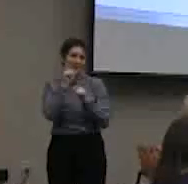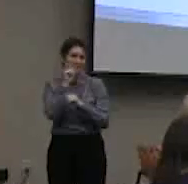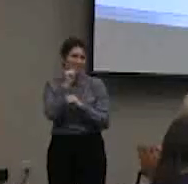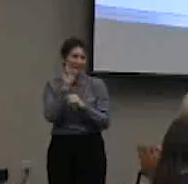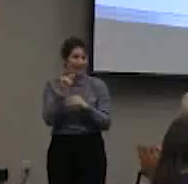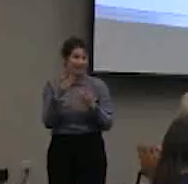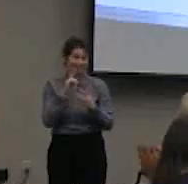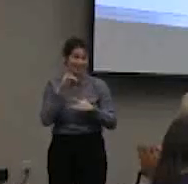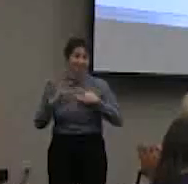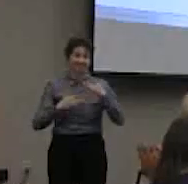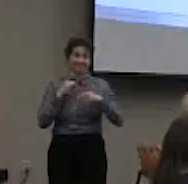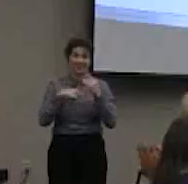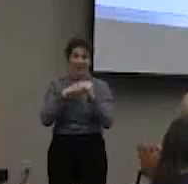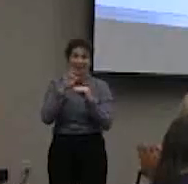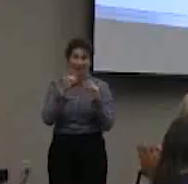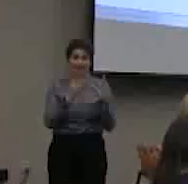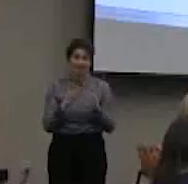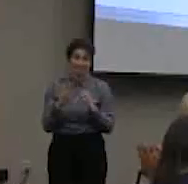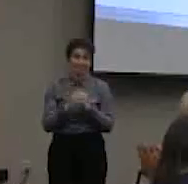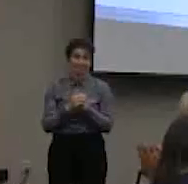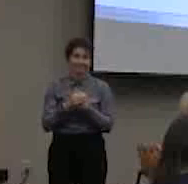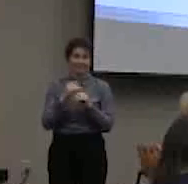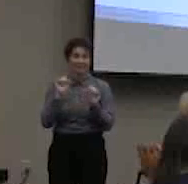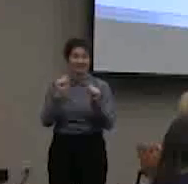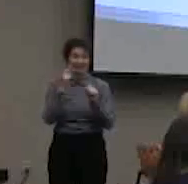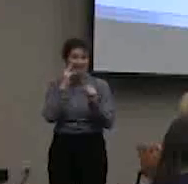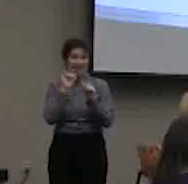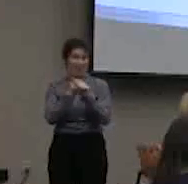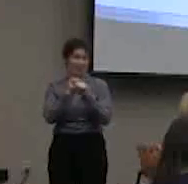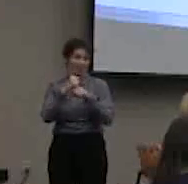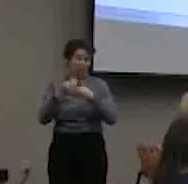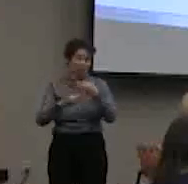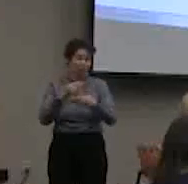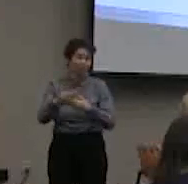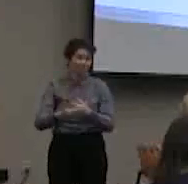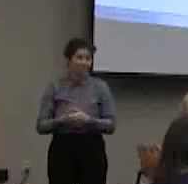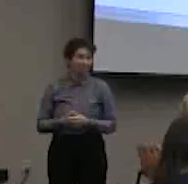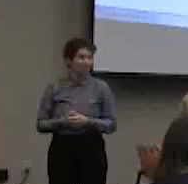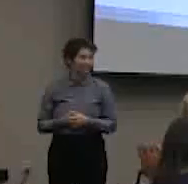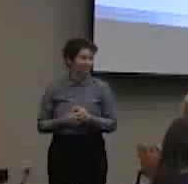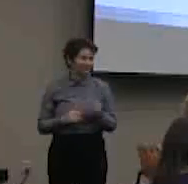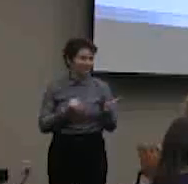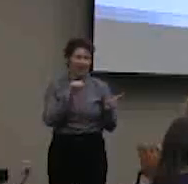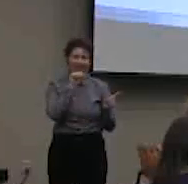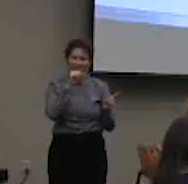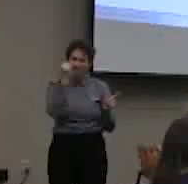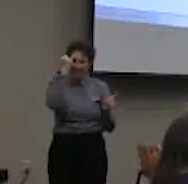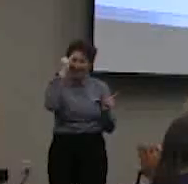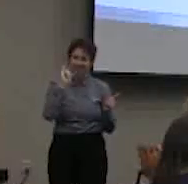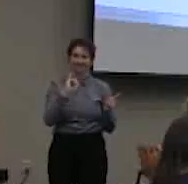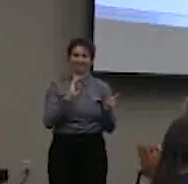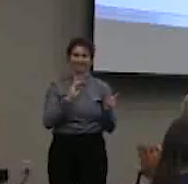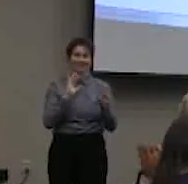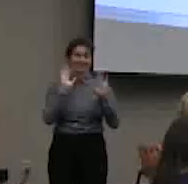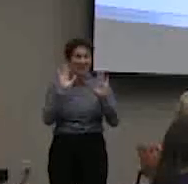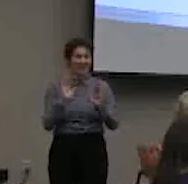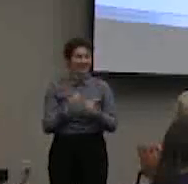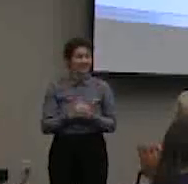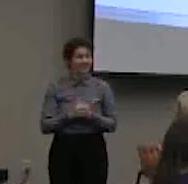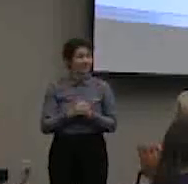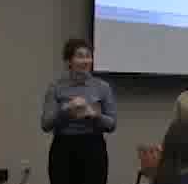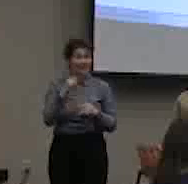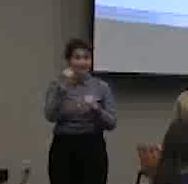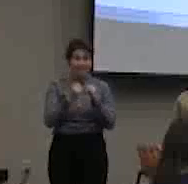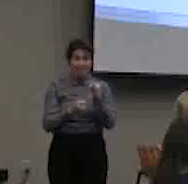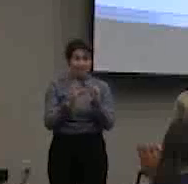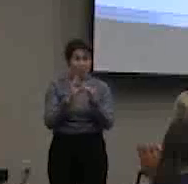about that as well and see all that work happening hand in hand. I just love those ideas. That's great. Any final words, Ms.